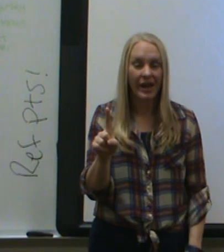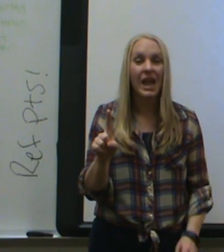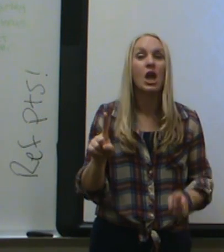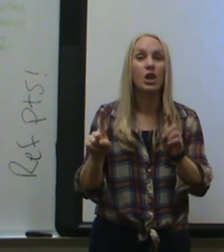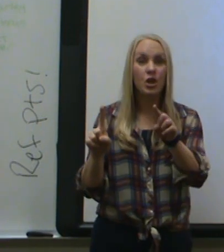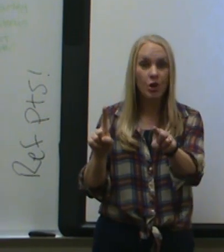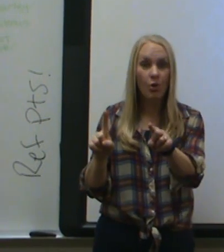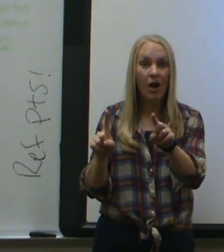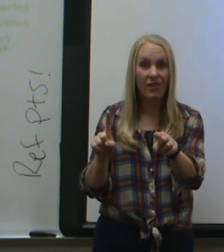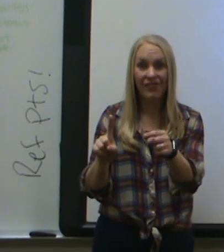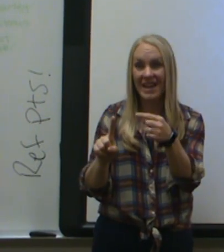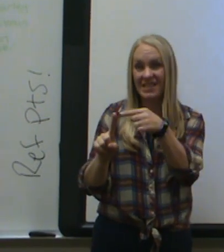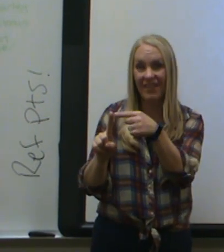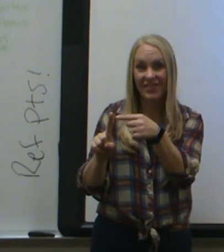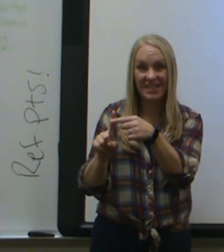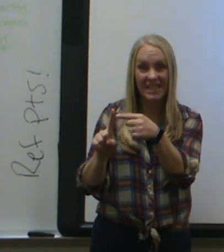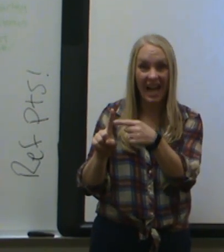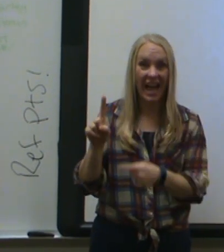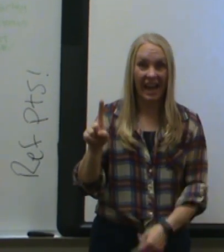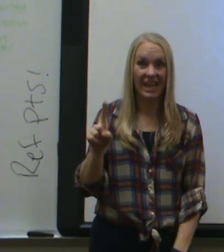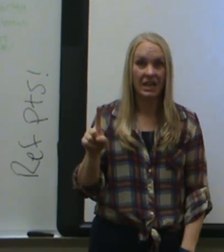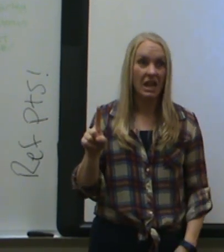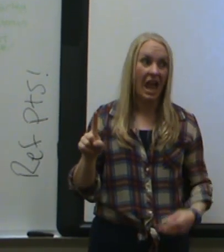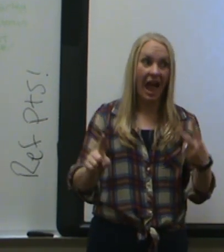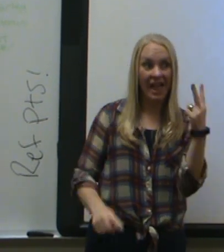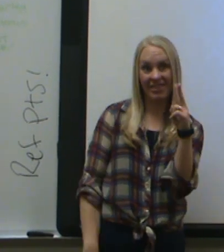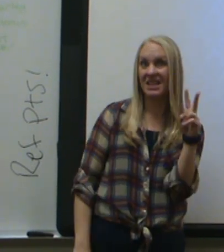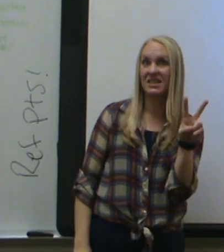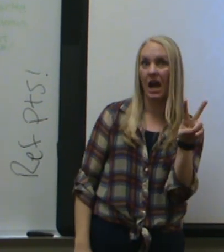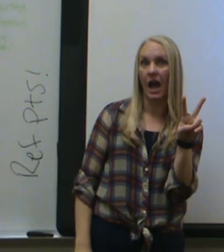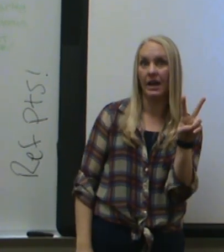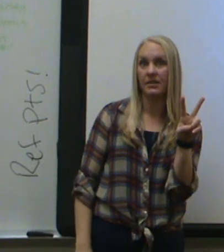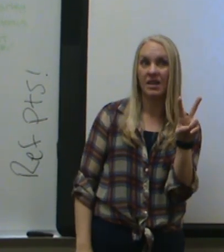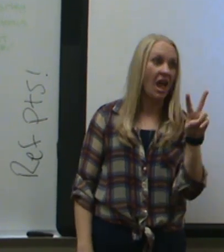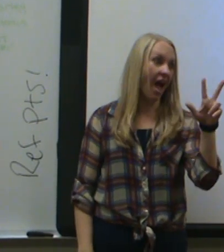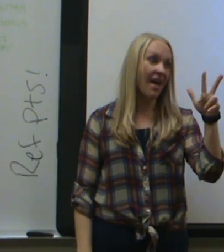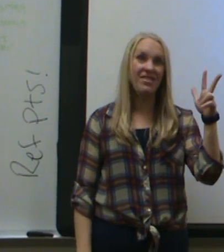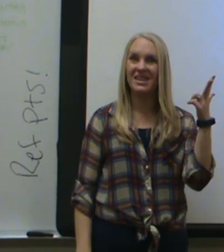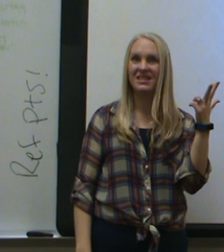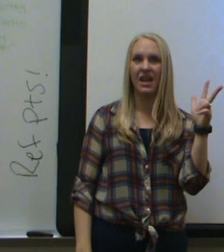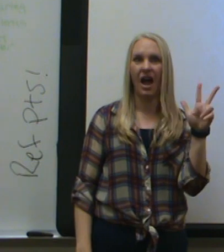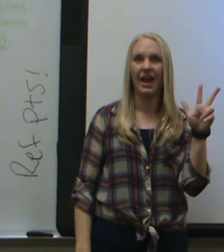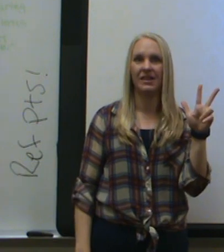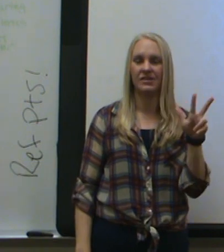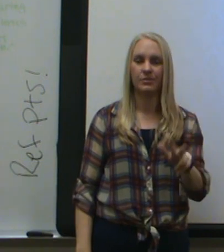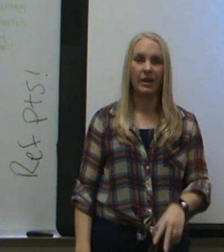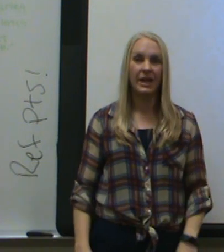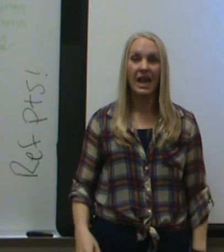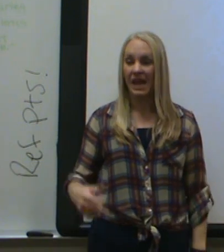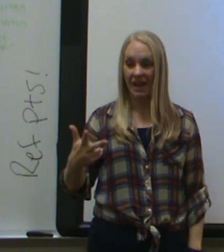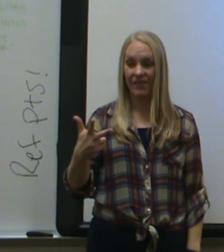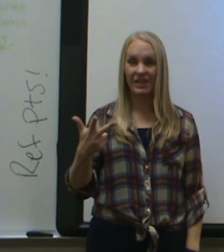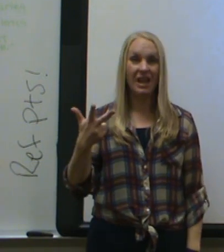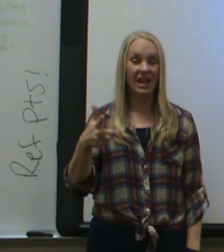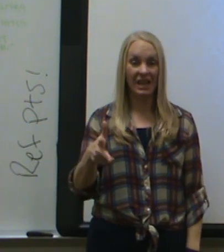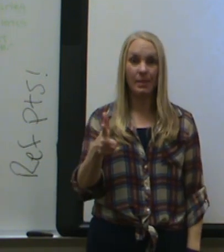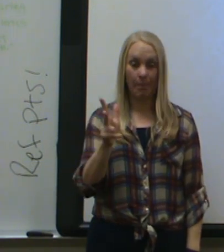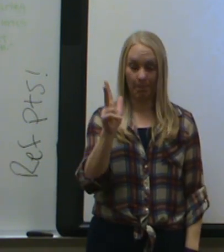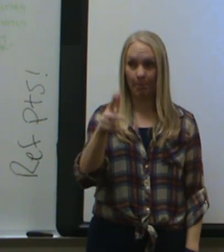Alright? You are the face of this guy, and these guys, and these guys, right? Even